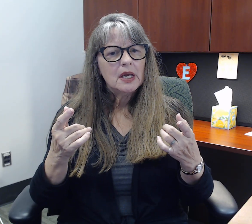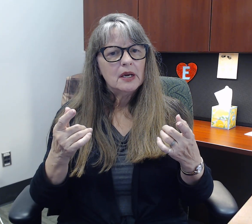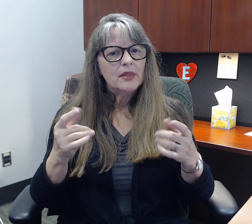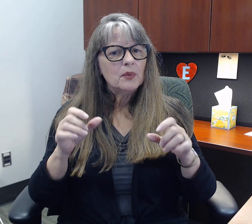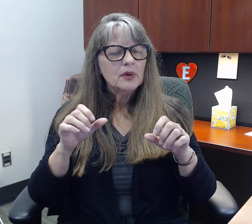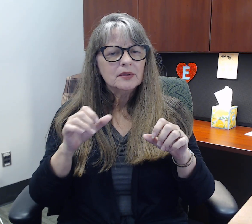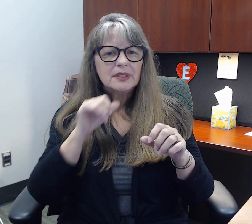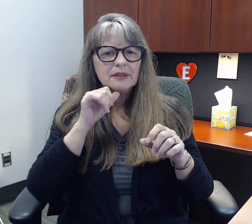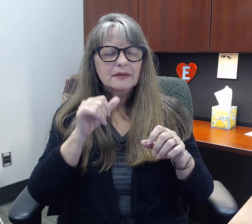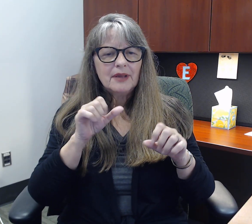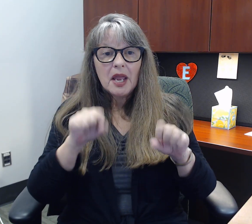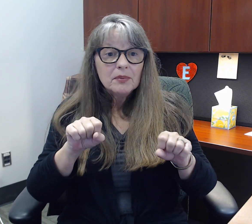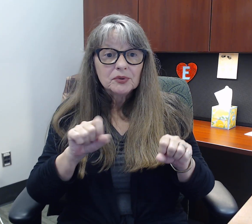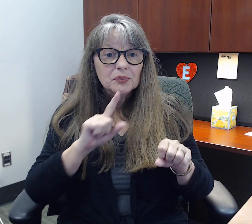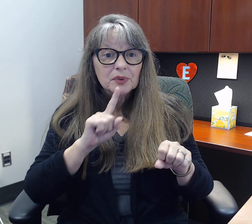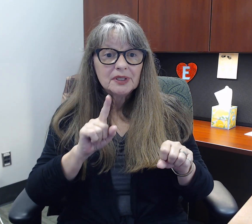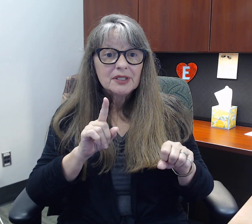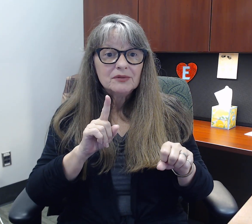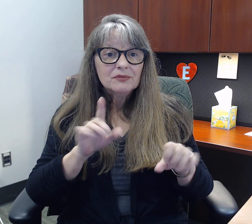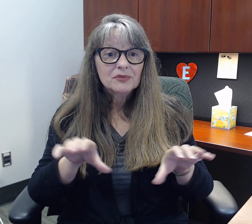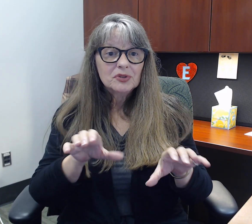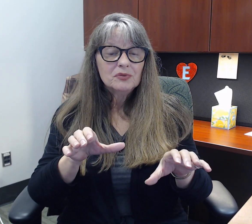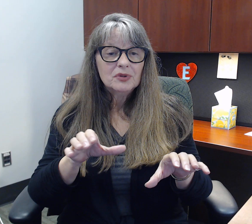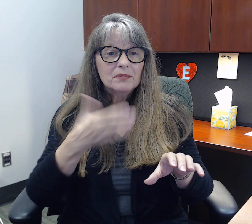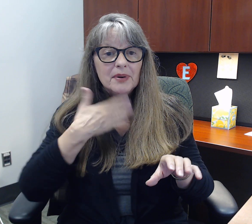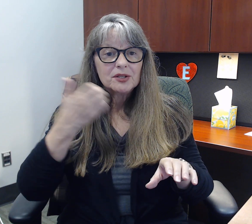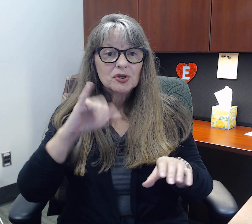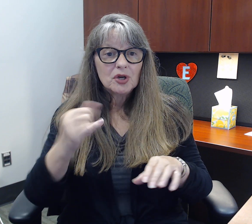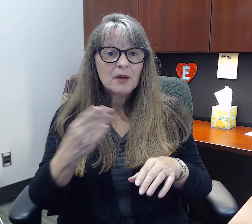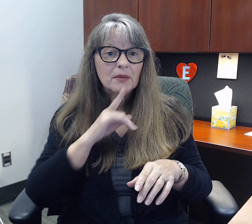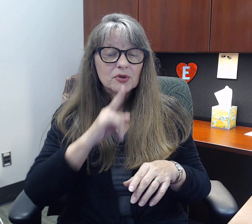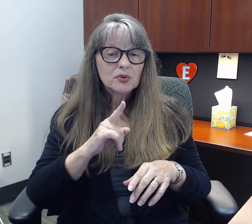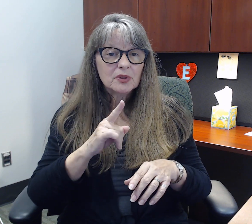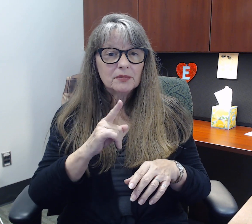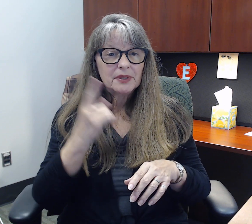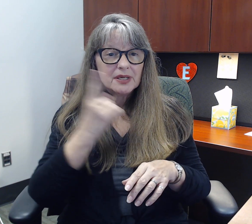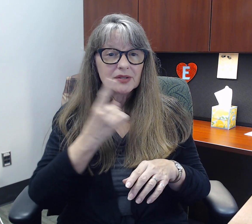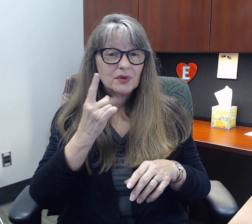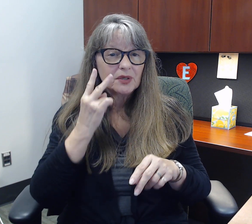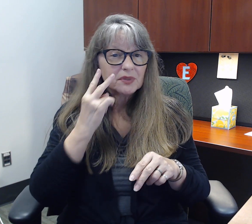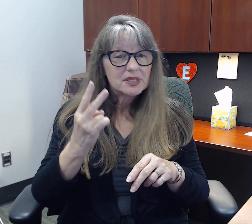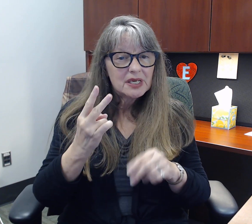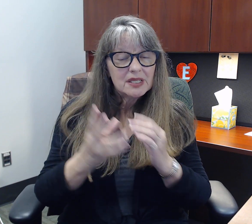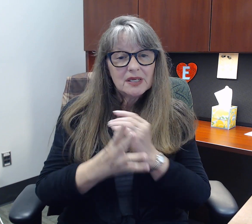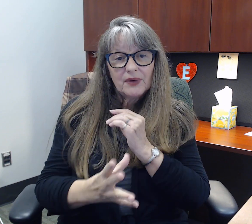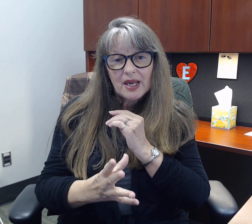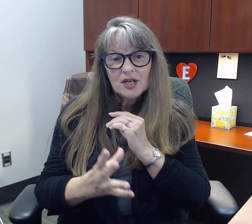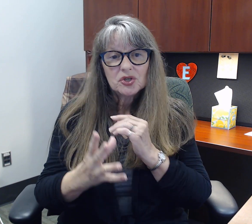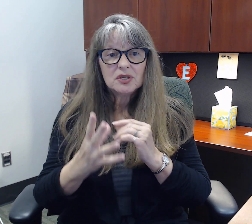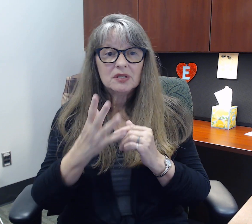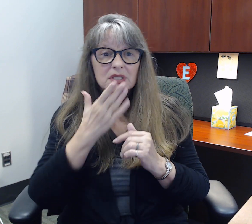they weren't able to really do the best job, I'm sure, because of what they were seeing, the defecation and the